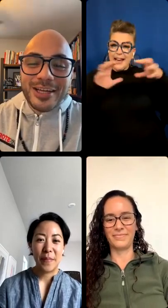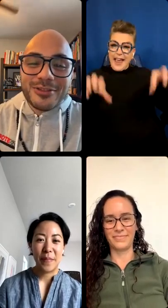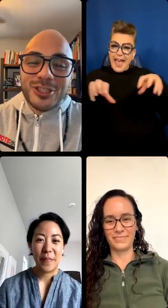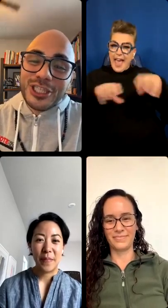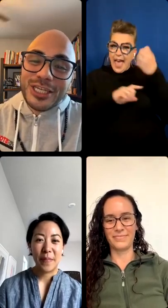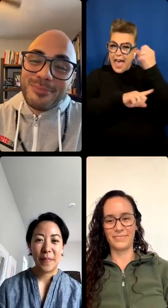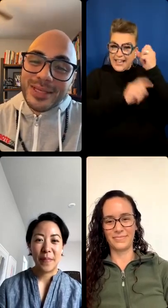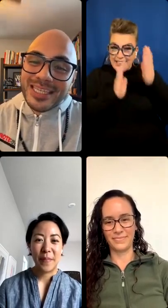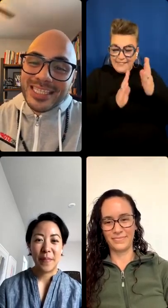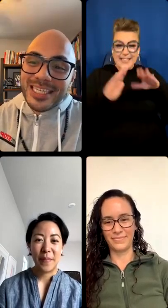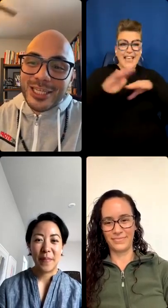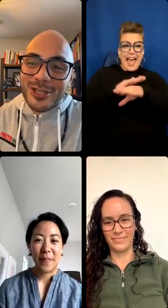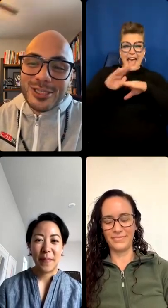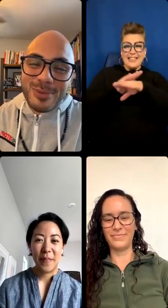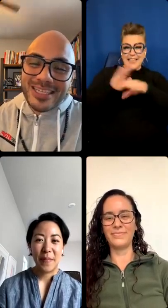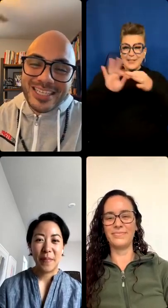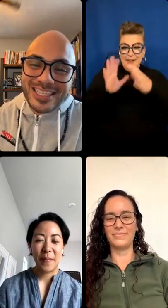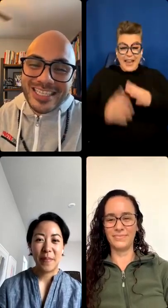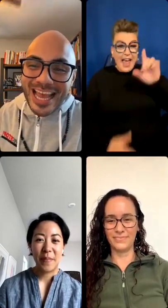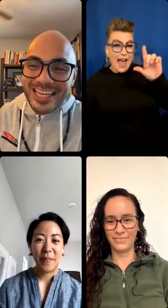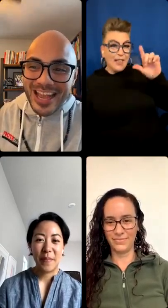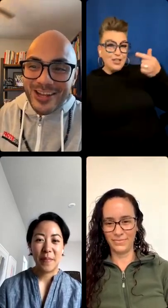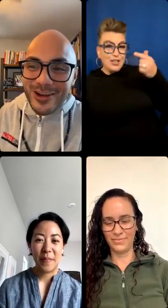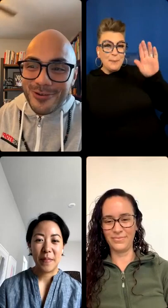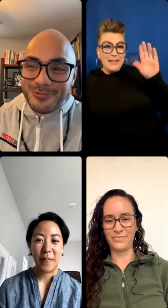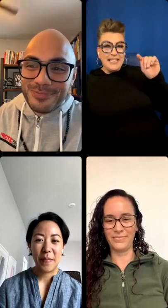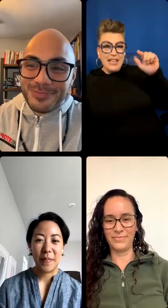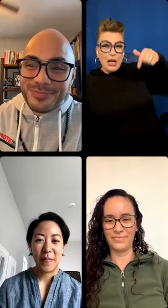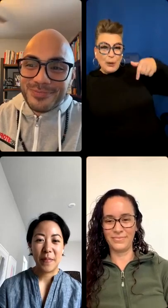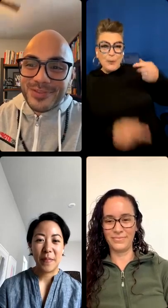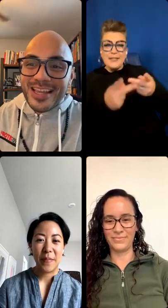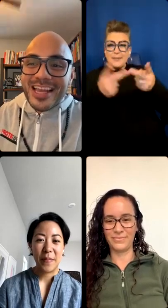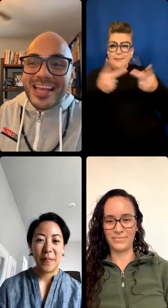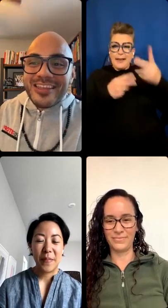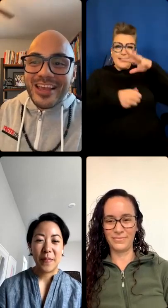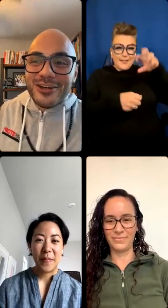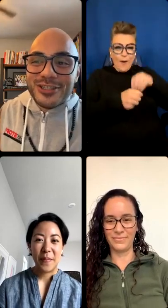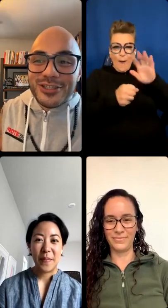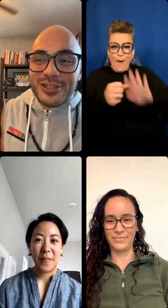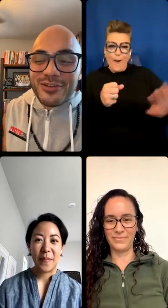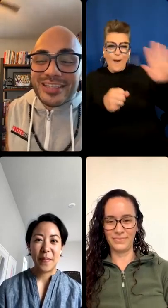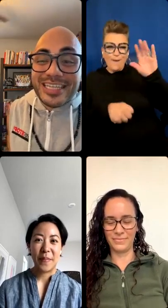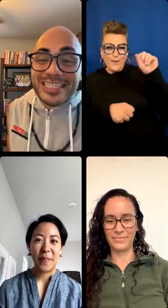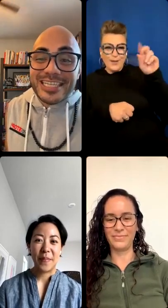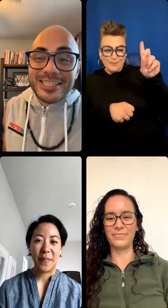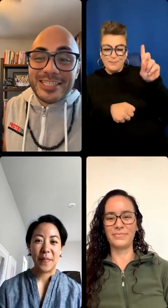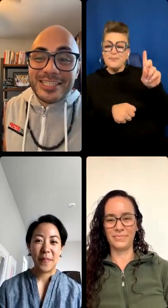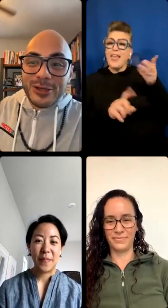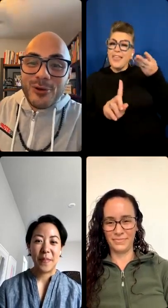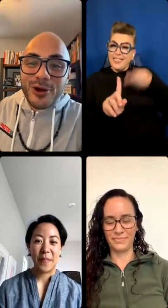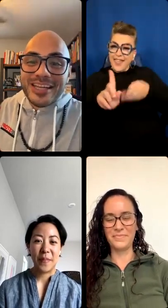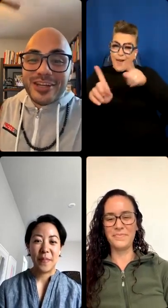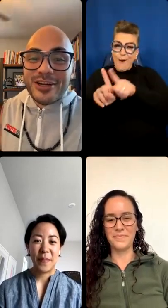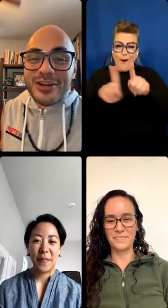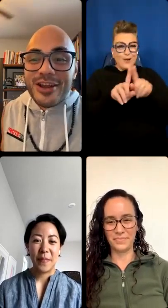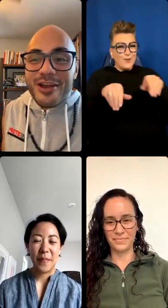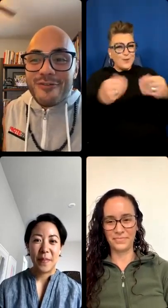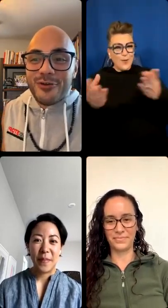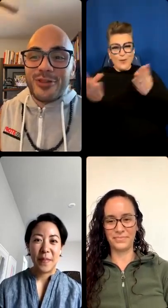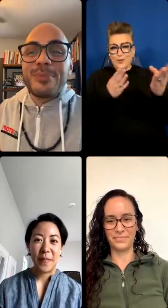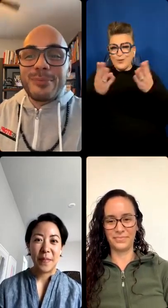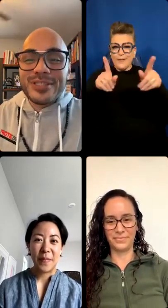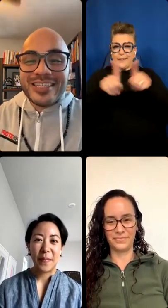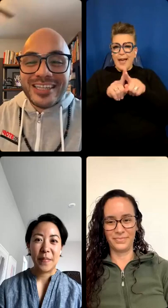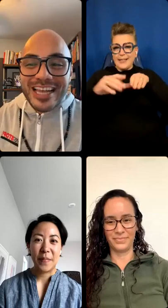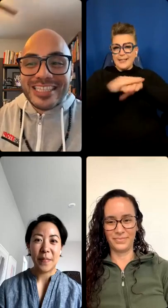in LGBTQ spaces in San Diego. They also serve as accessibility coordinator